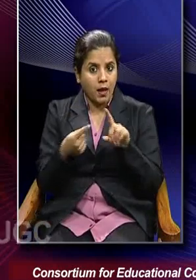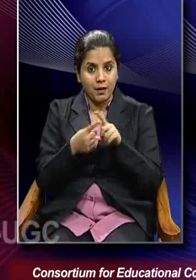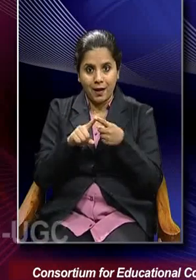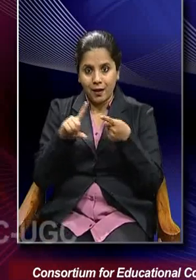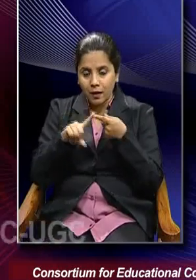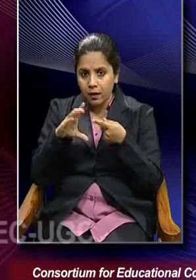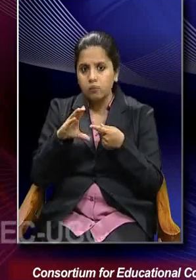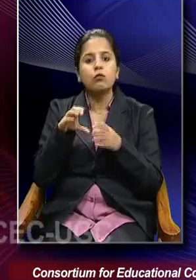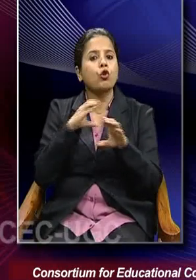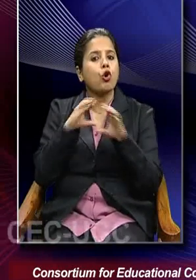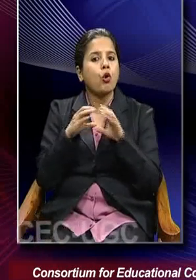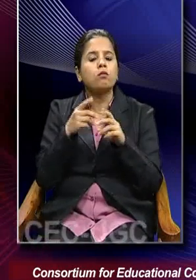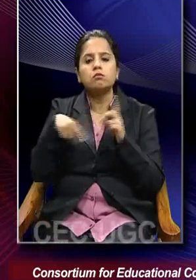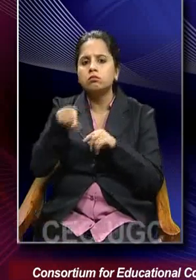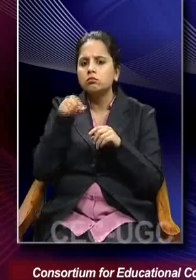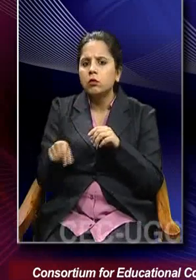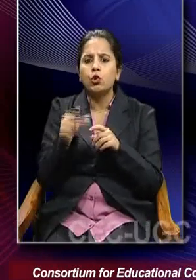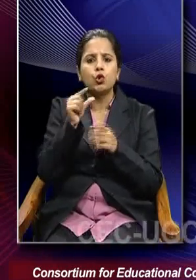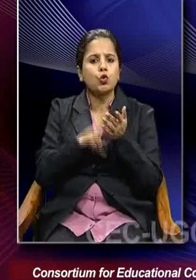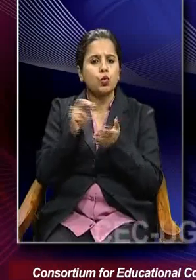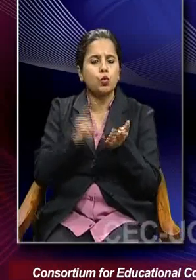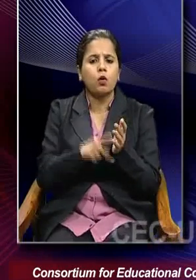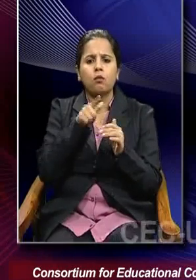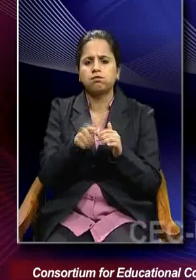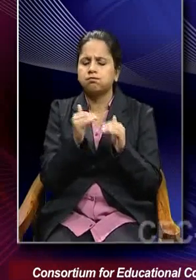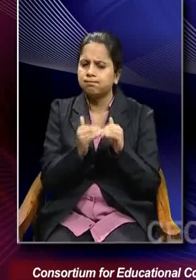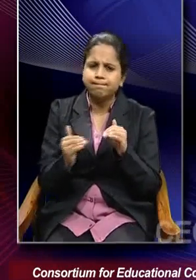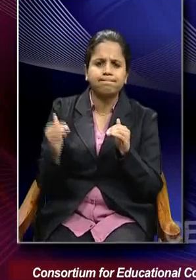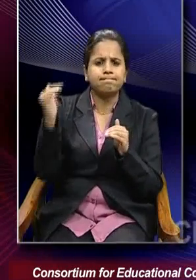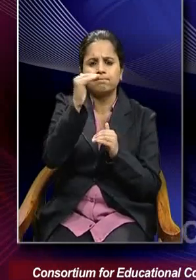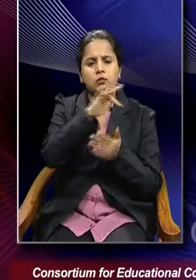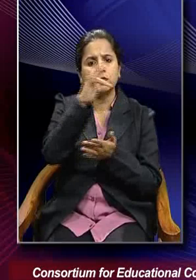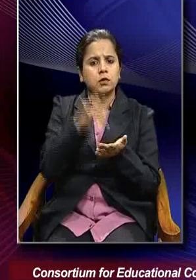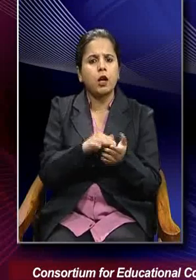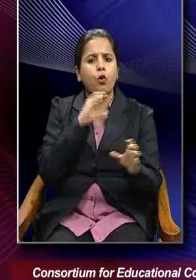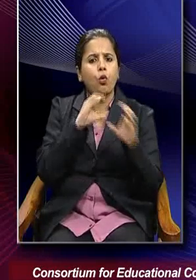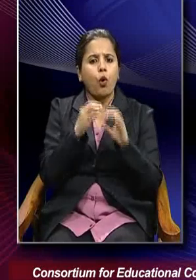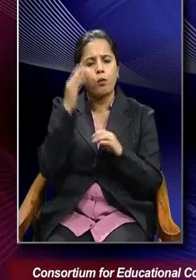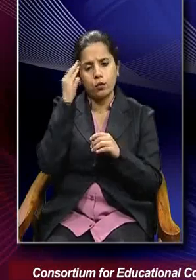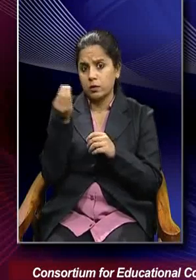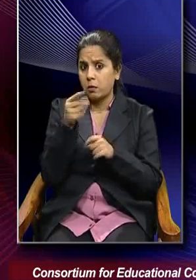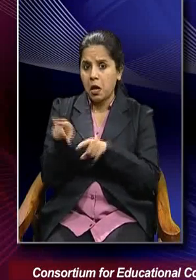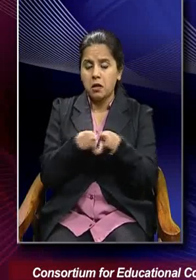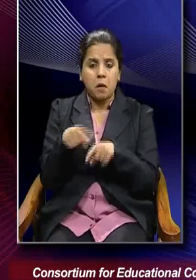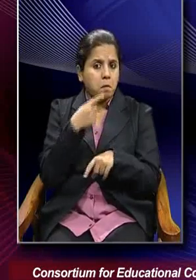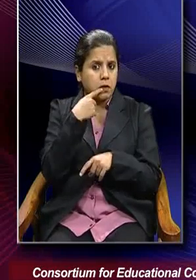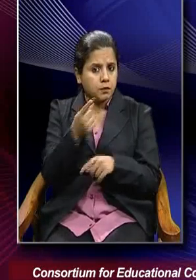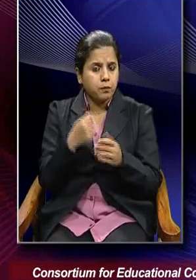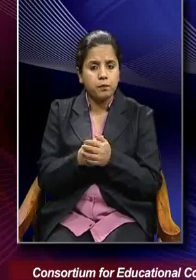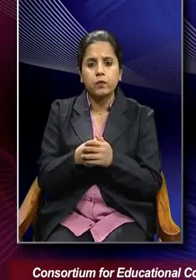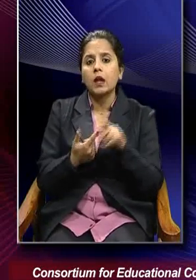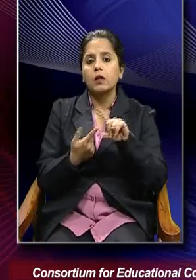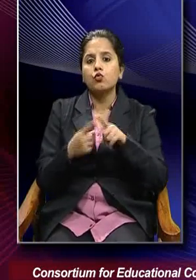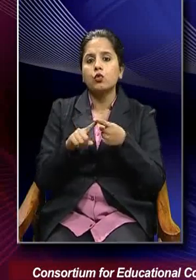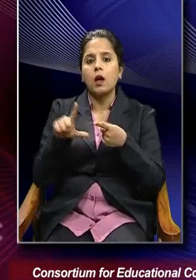Union has been at the center of advances in communication. Some examples to quote here: